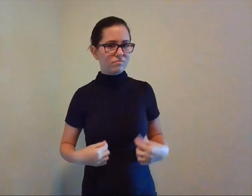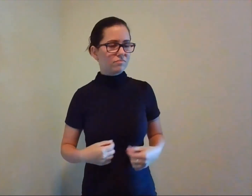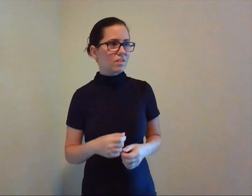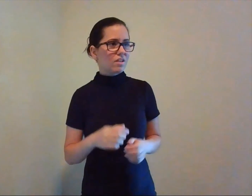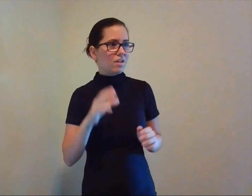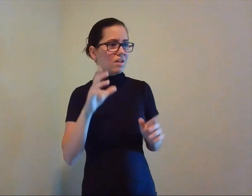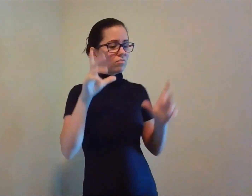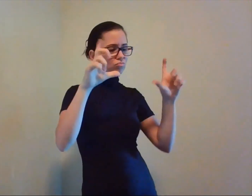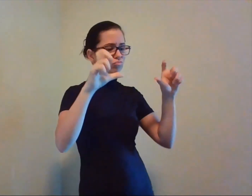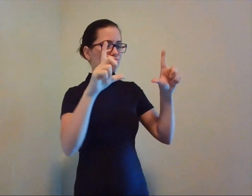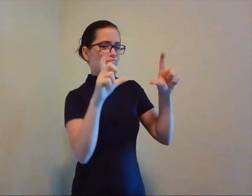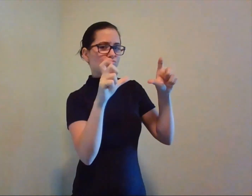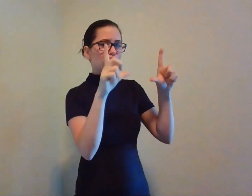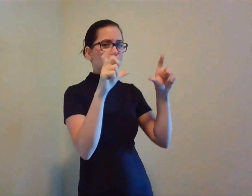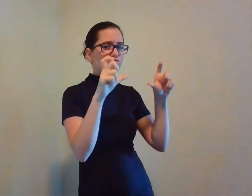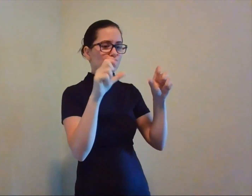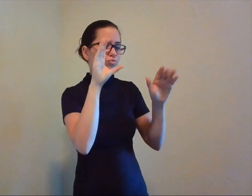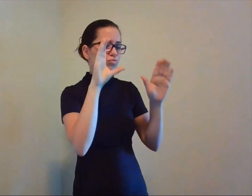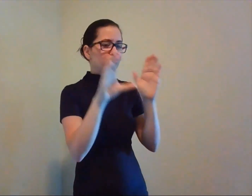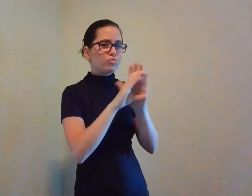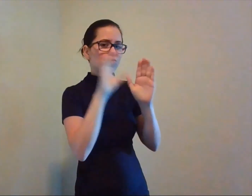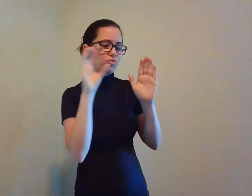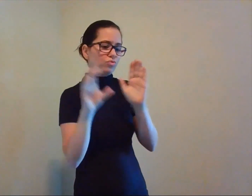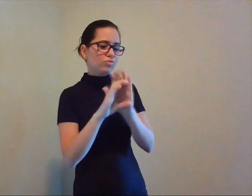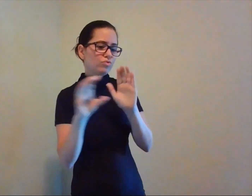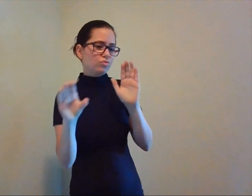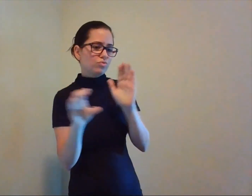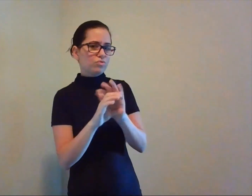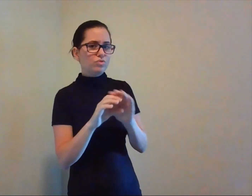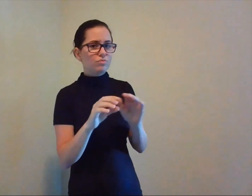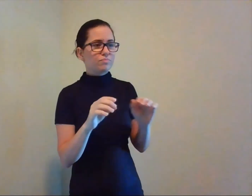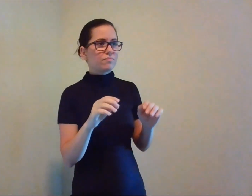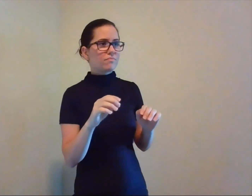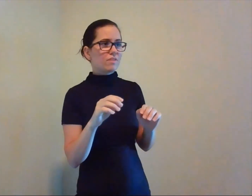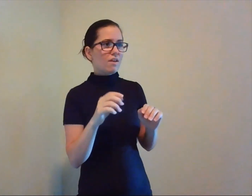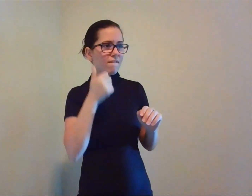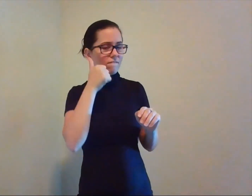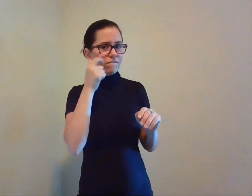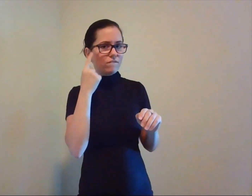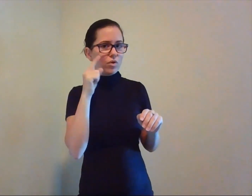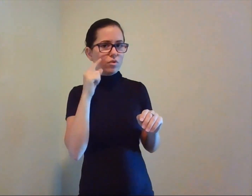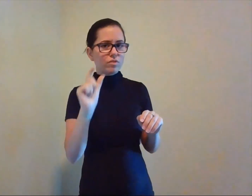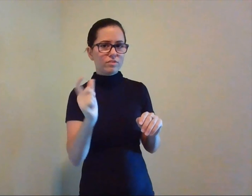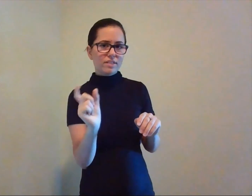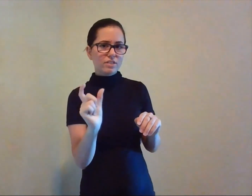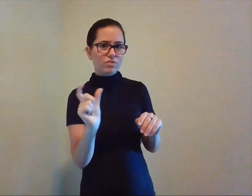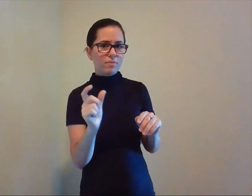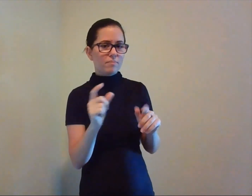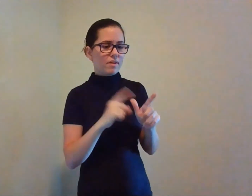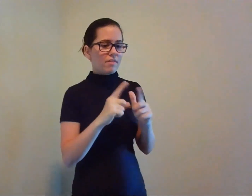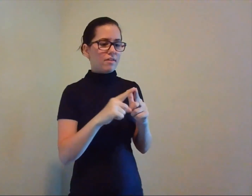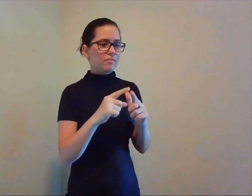pictures, looking at the pictures, not being happy, taking more pictures. The girls showed up in